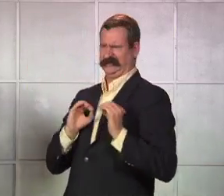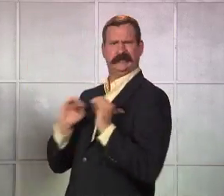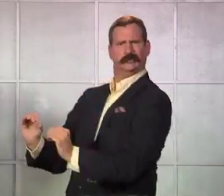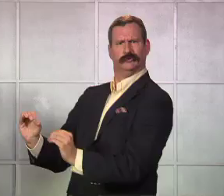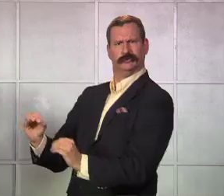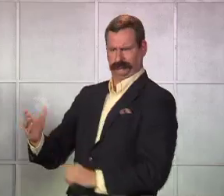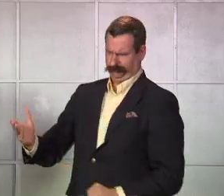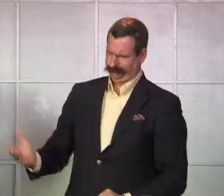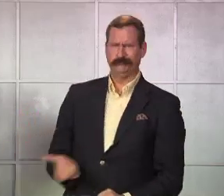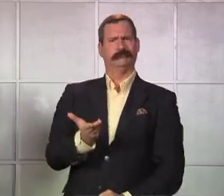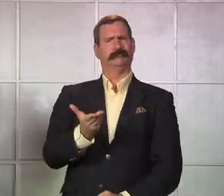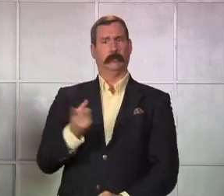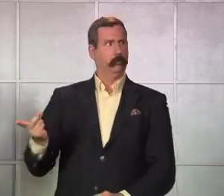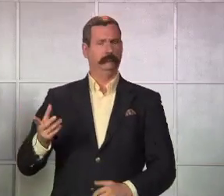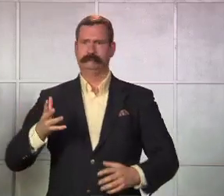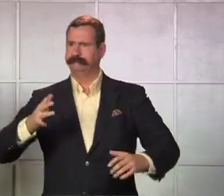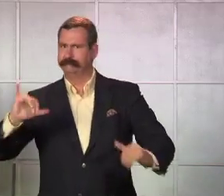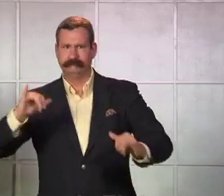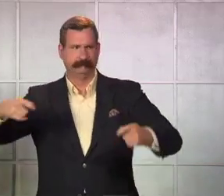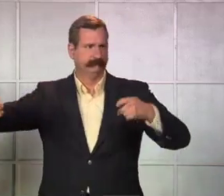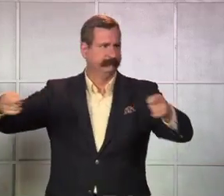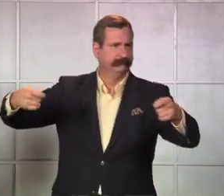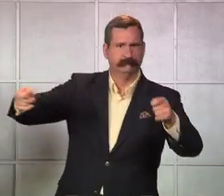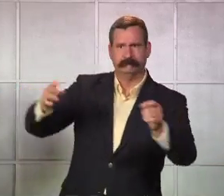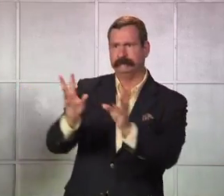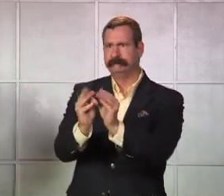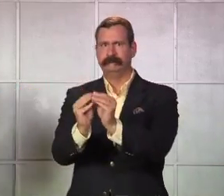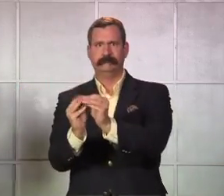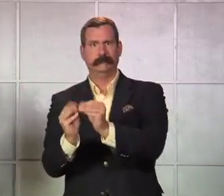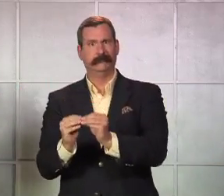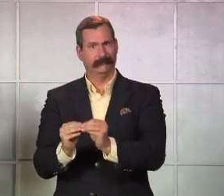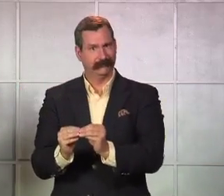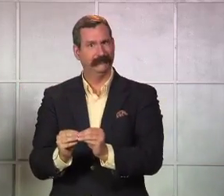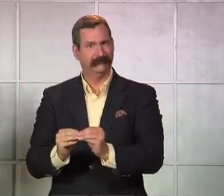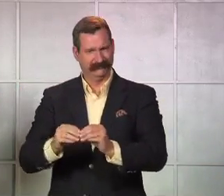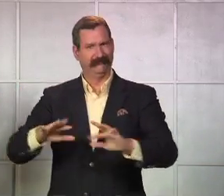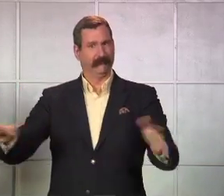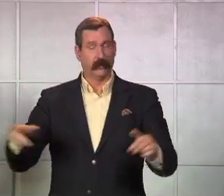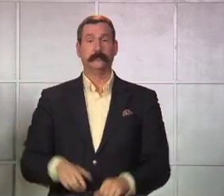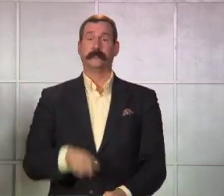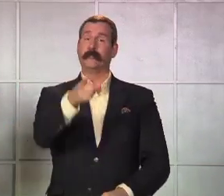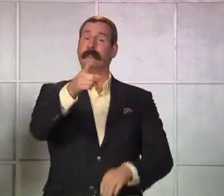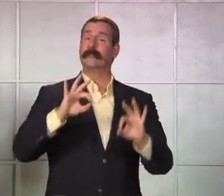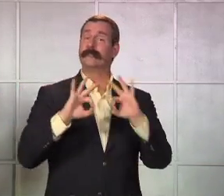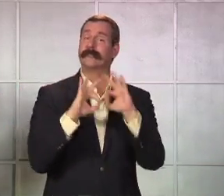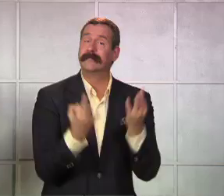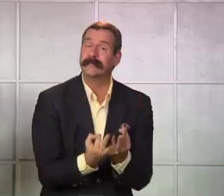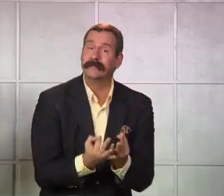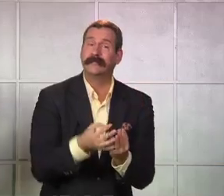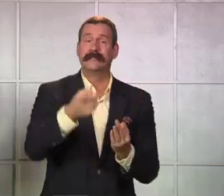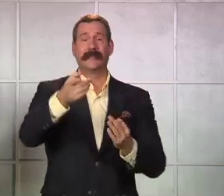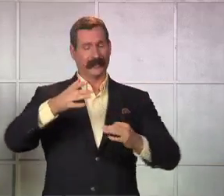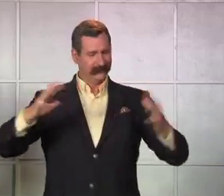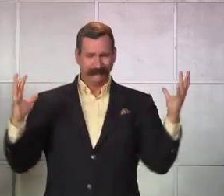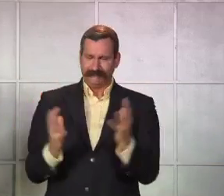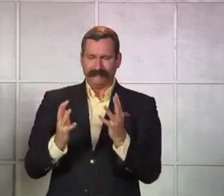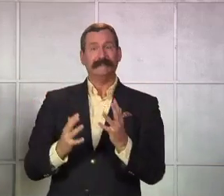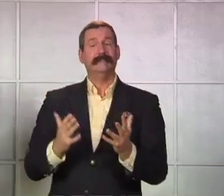meeting, and then sit back and let someone else take the reins. Another example of equipping others might be within your own family. When